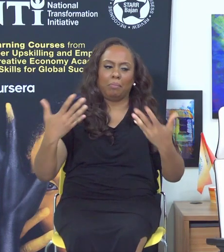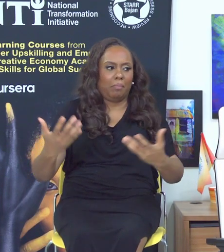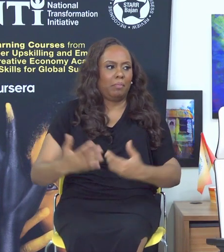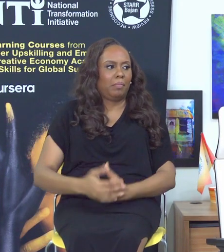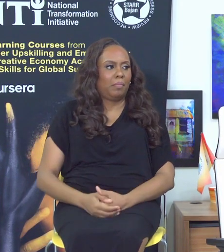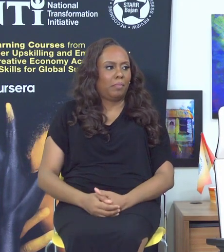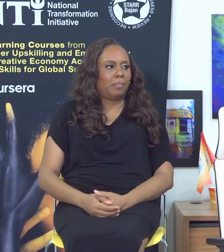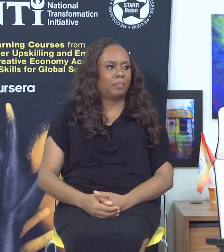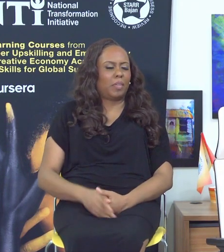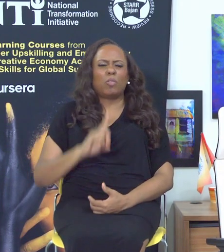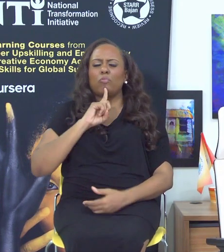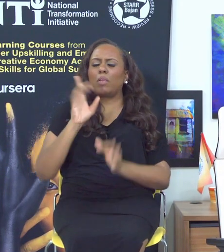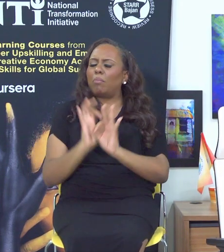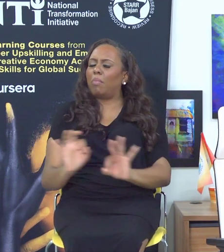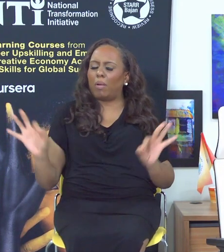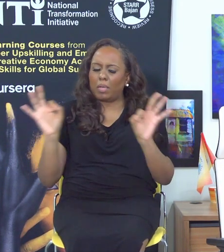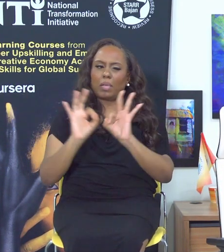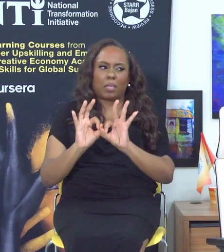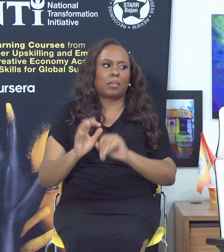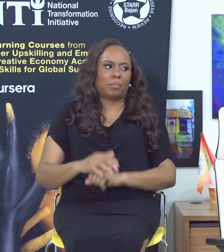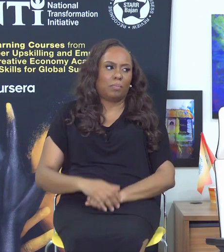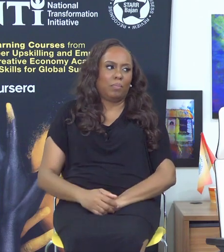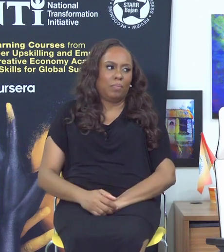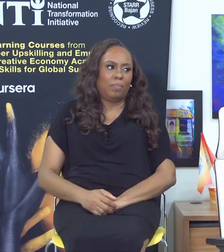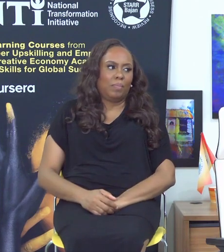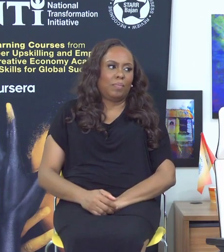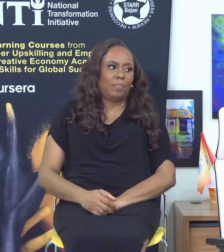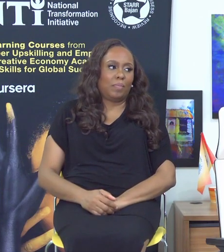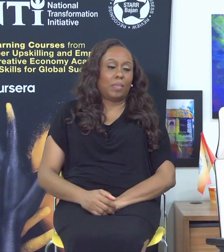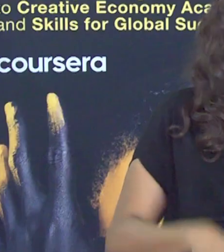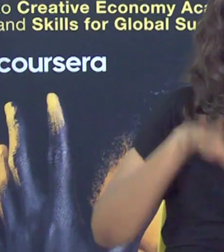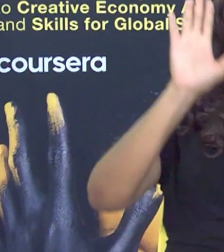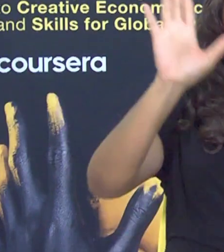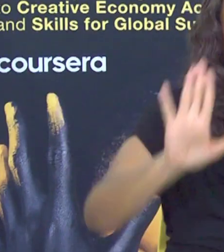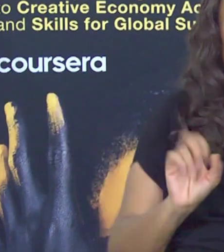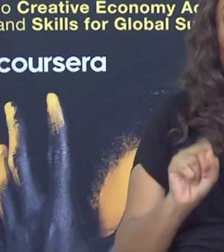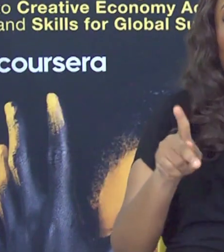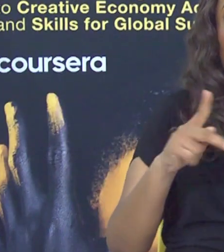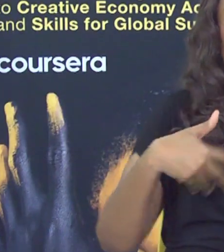very, very important. It would be a wonderful opportunity.